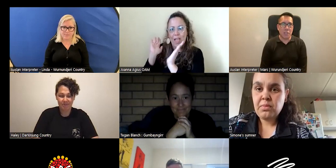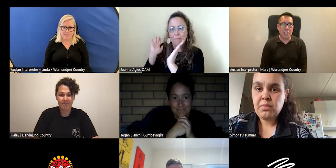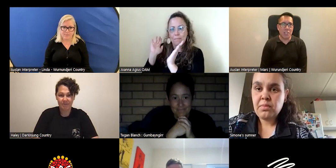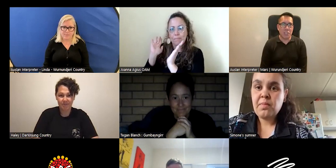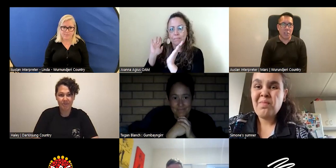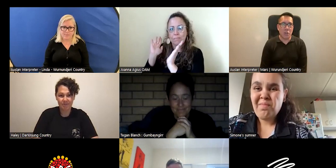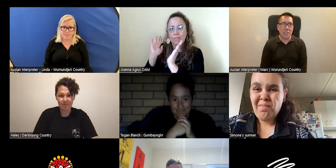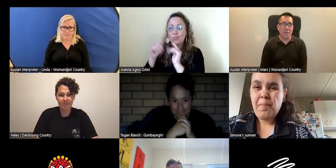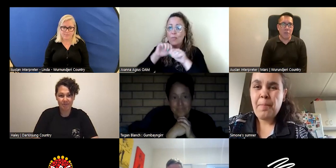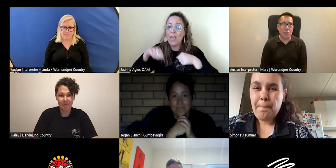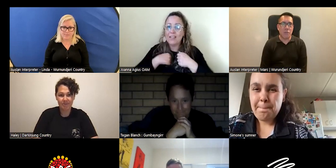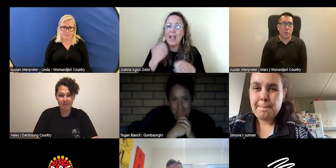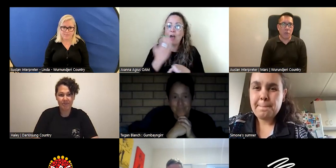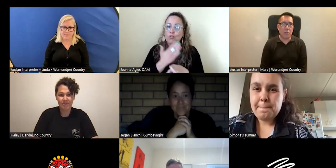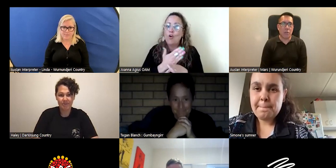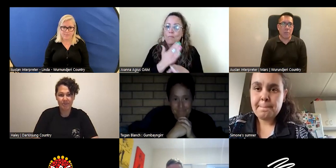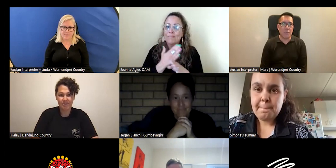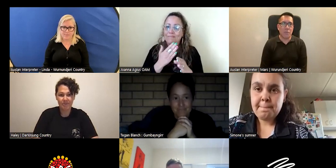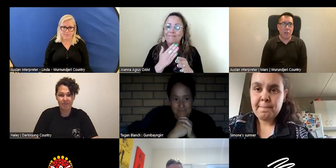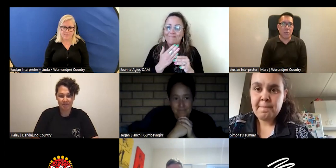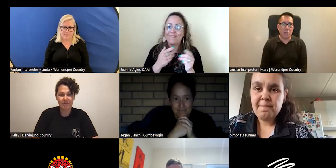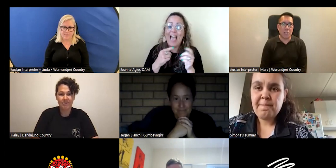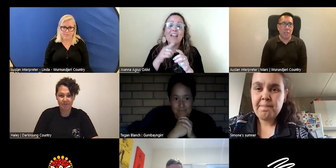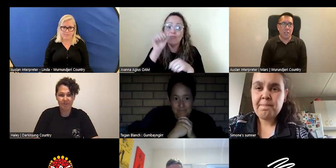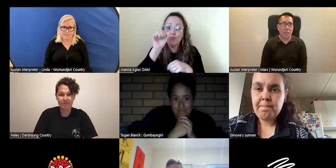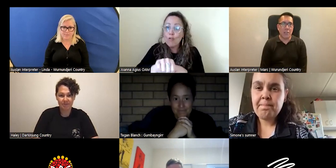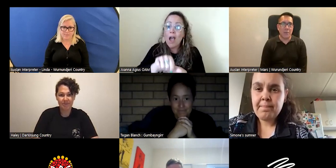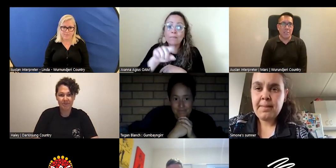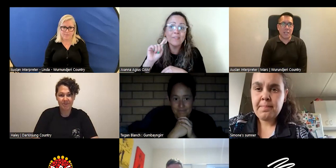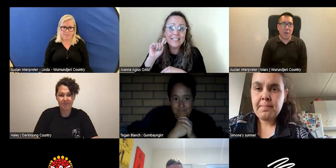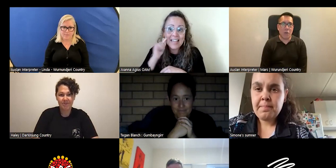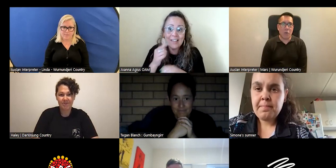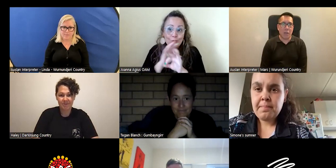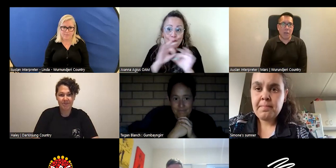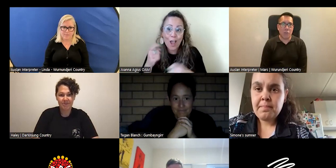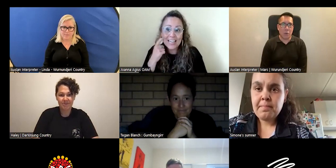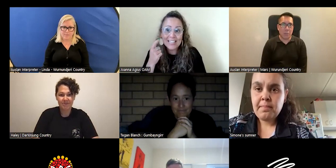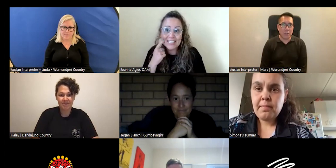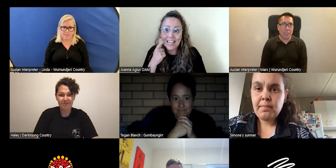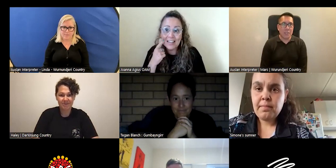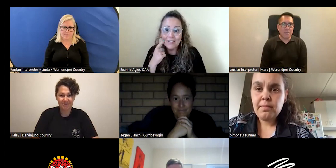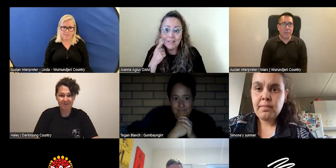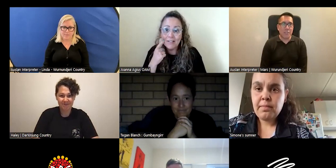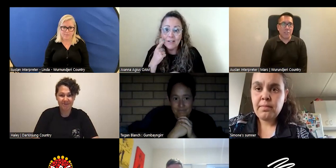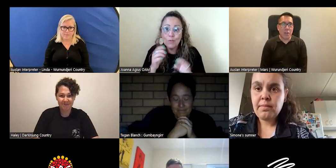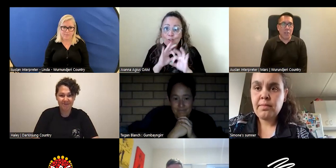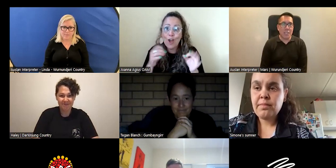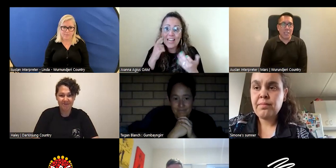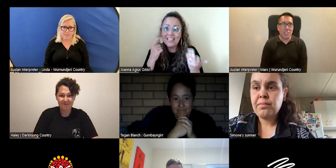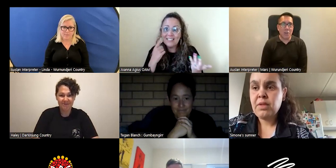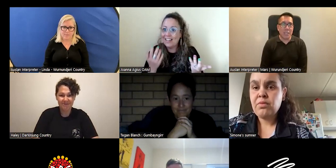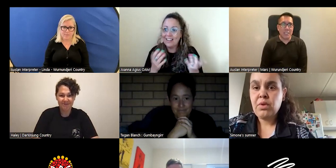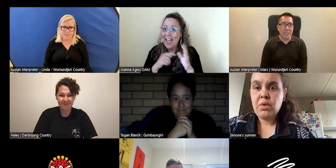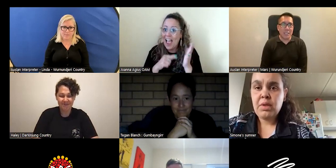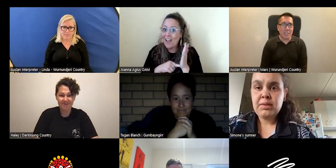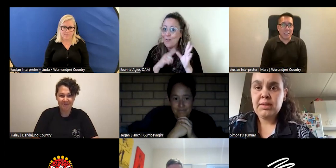doing a translation, an Auslan version for the members of our community. And that's basically our role, our job. So I know, Tegan,